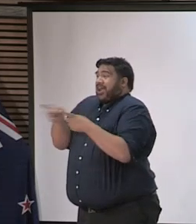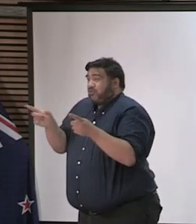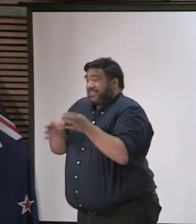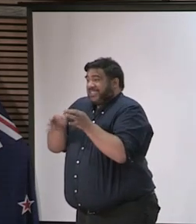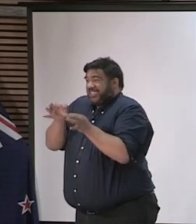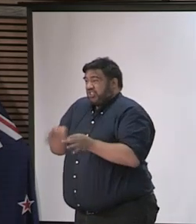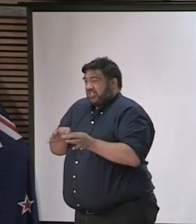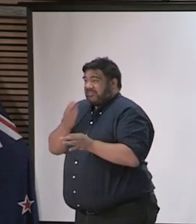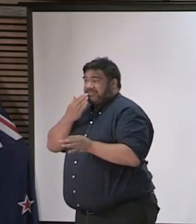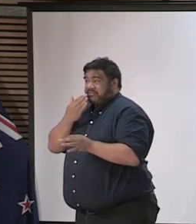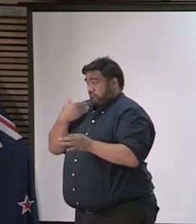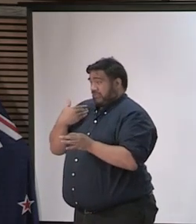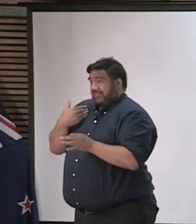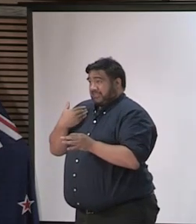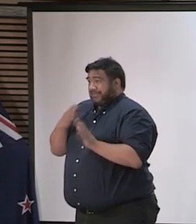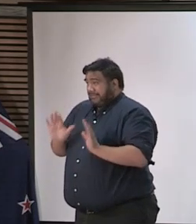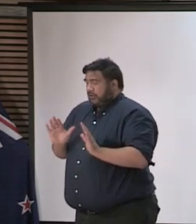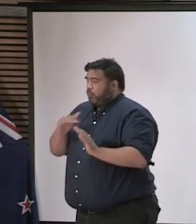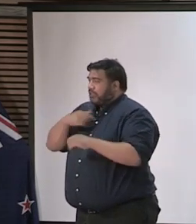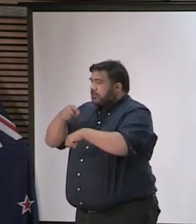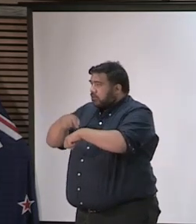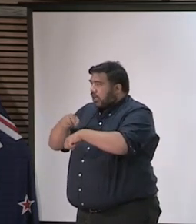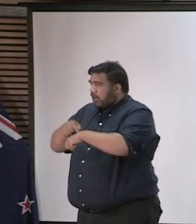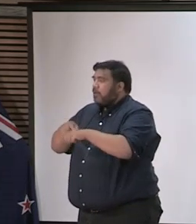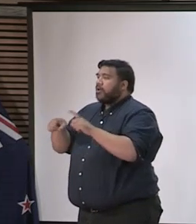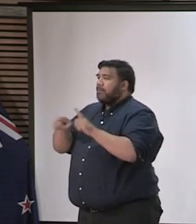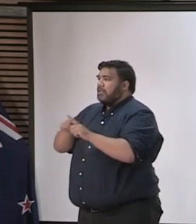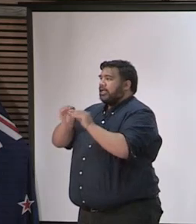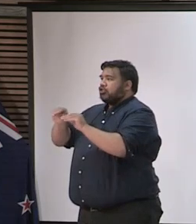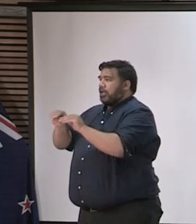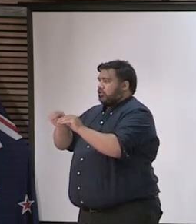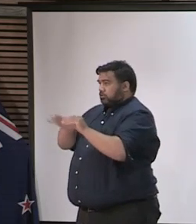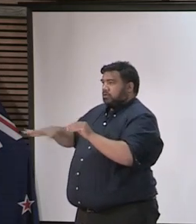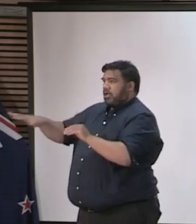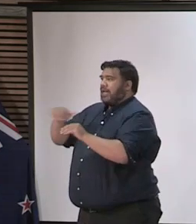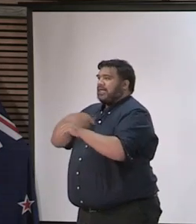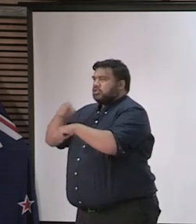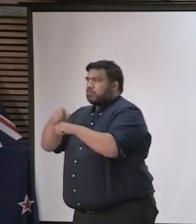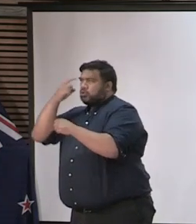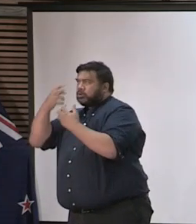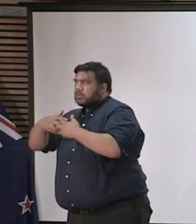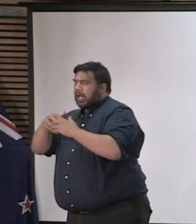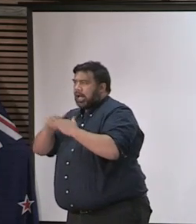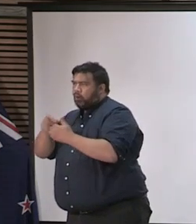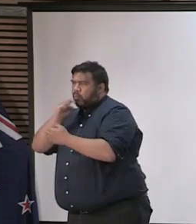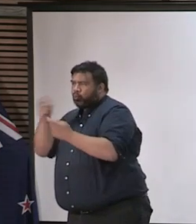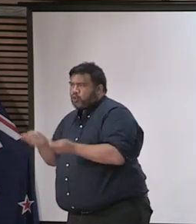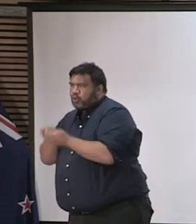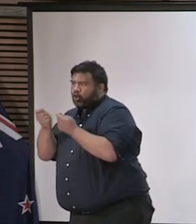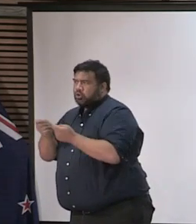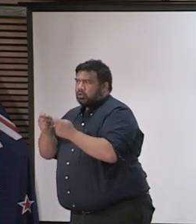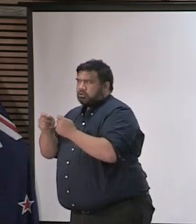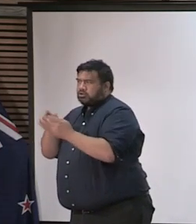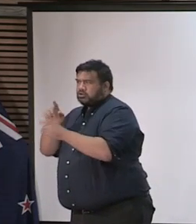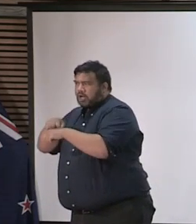very recently. So we do need to give the education system time to digest that and to reach out to their parent communities. NCEAs and schools that we've spoken to